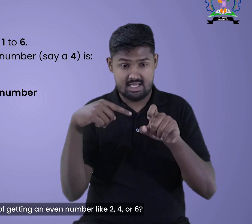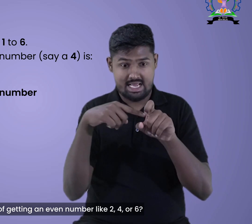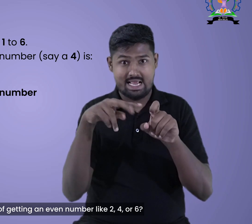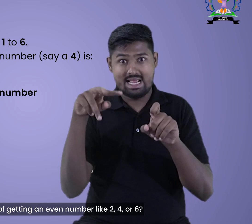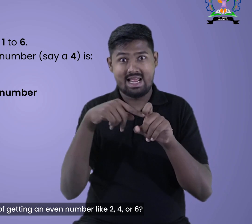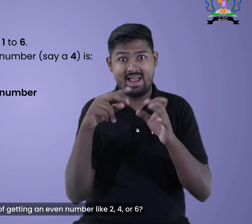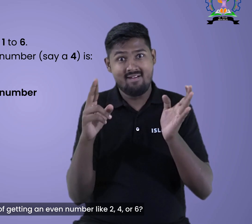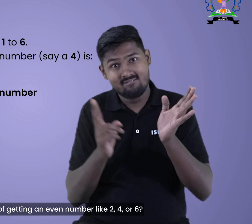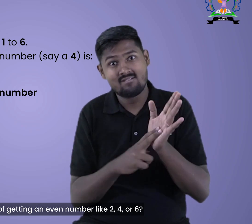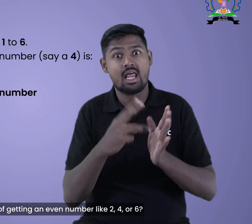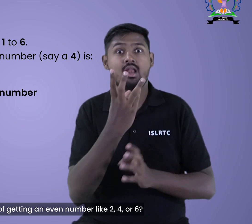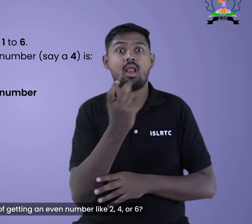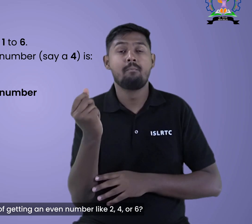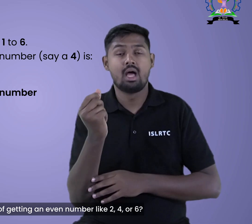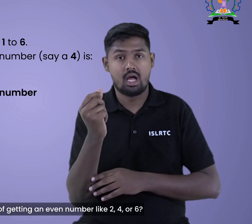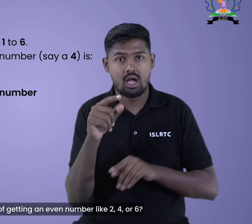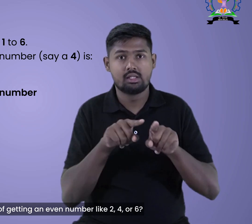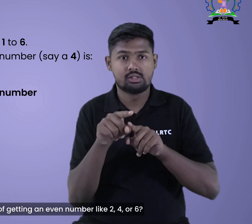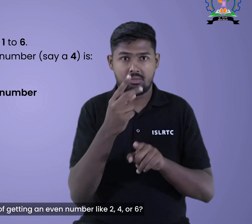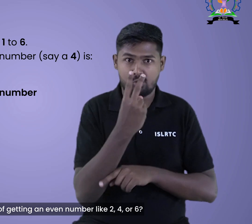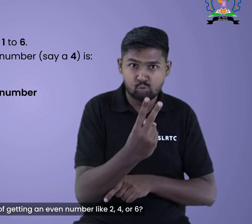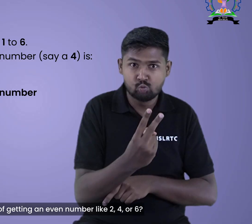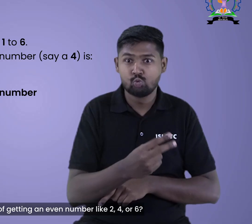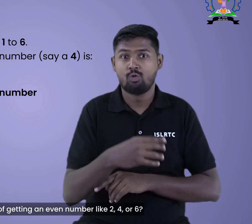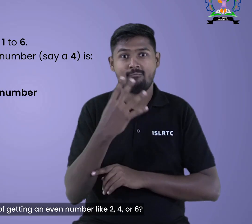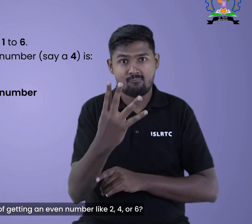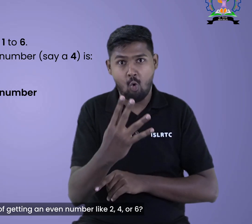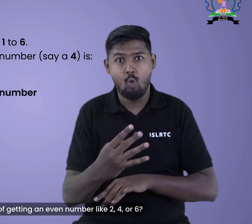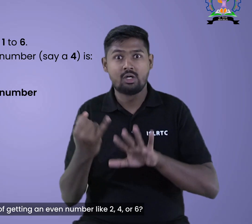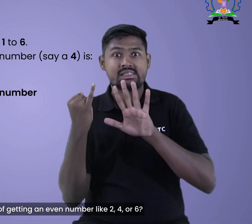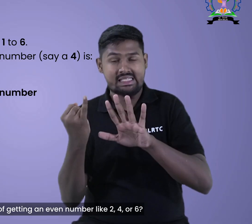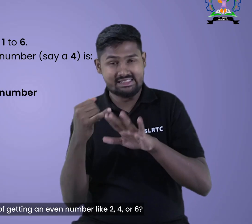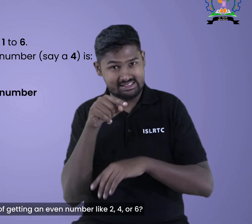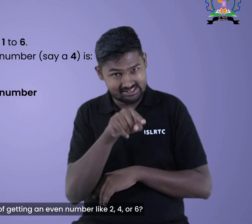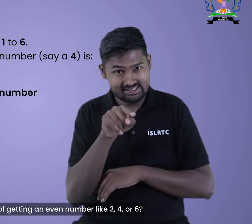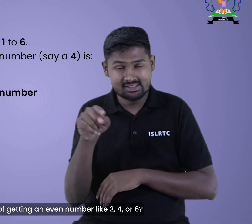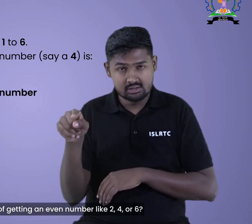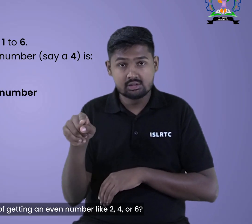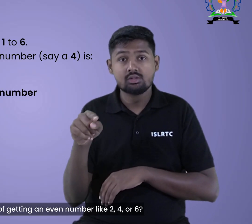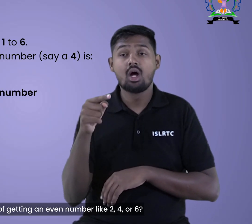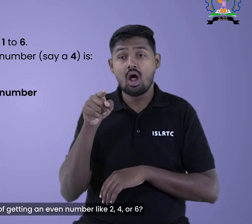even number like 2, 4 or 6?